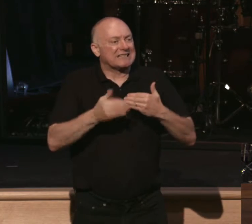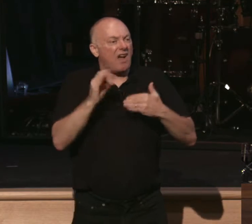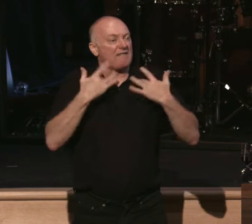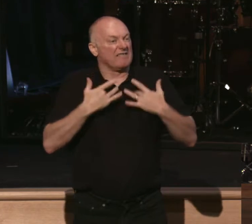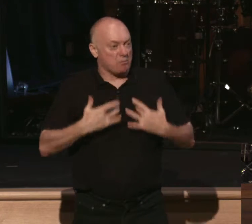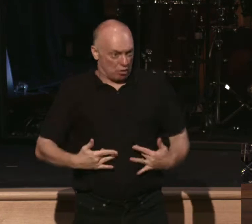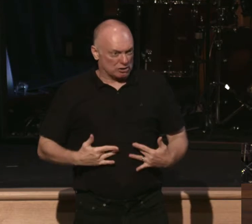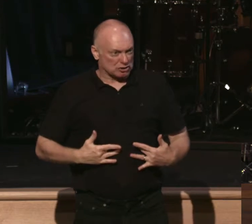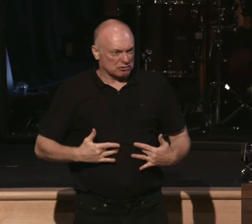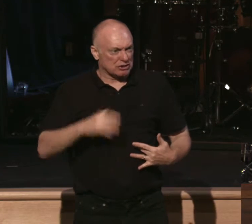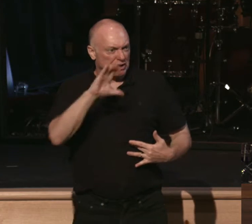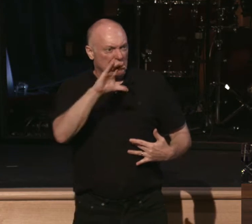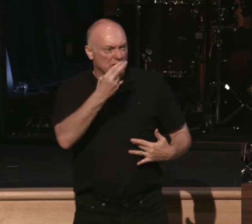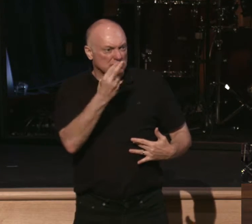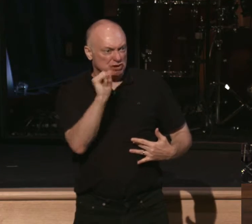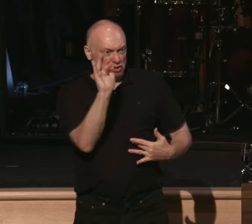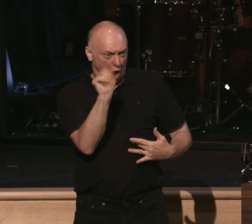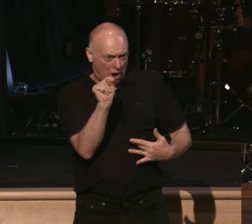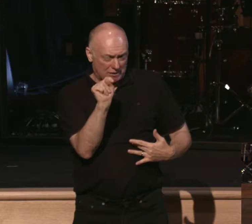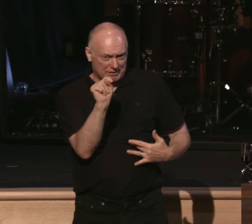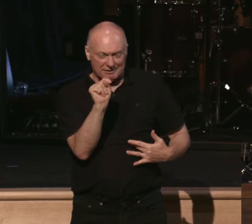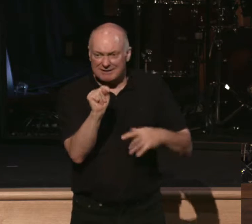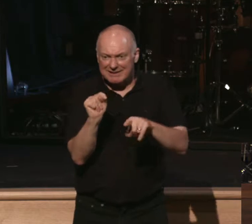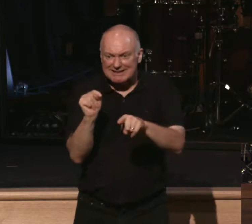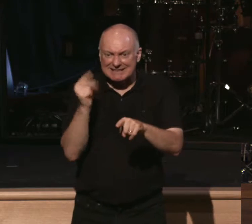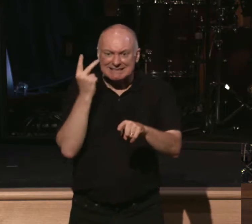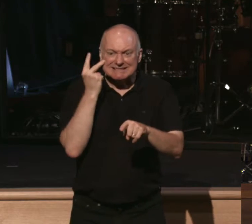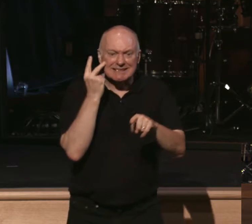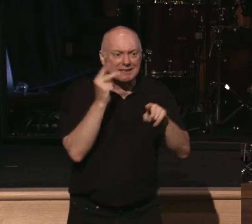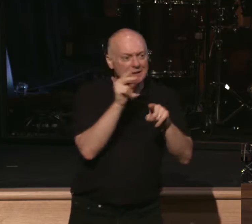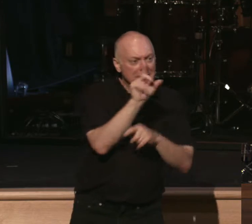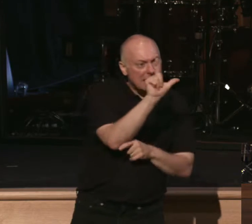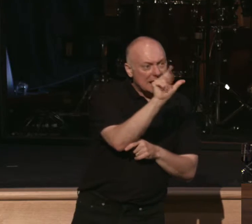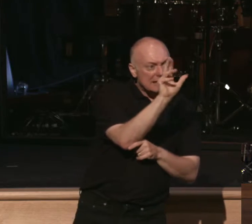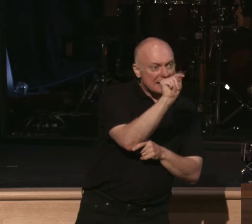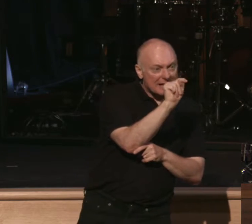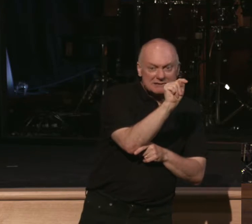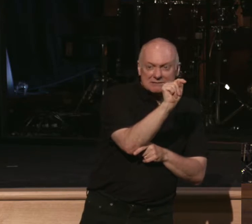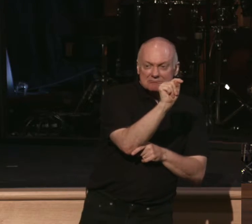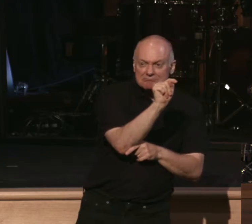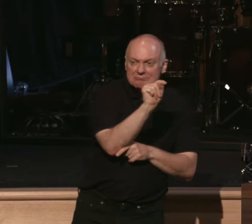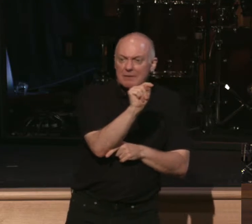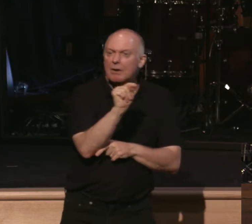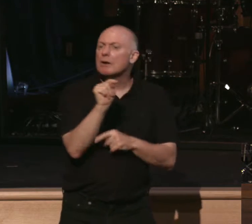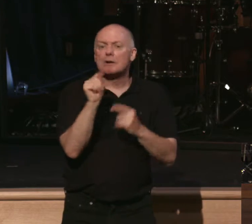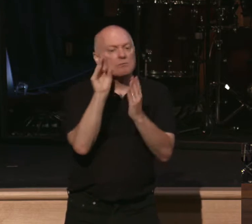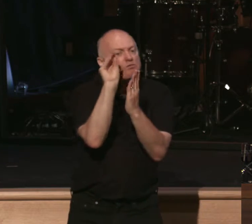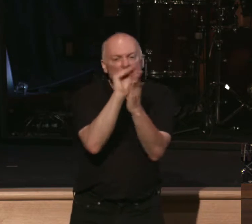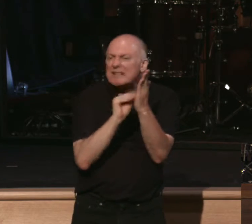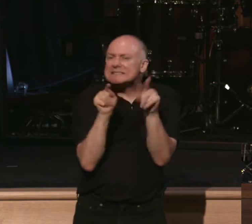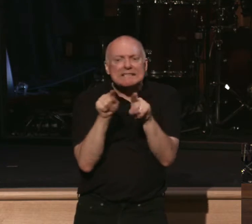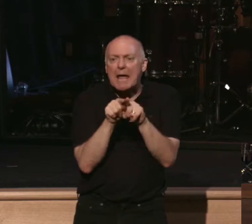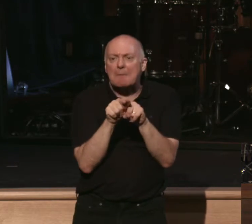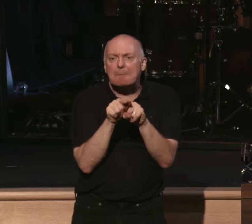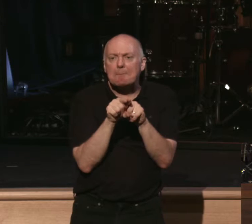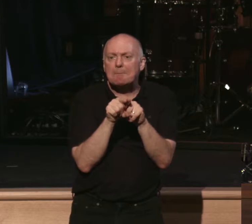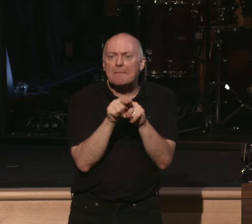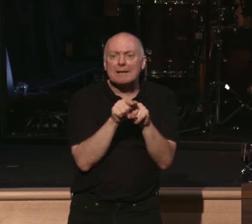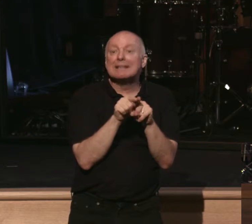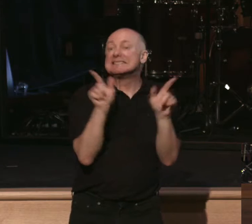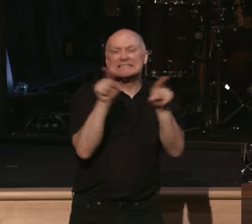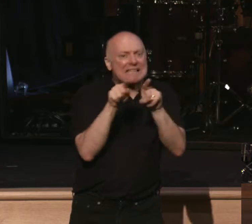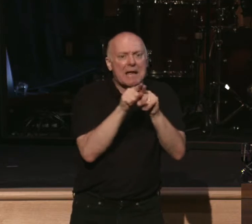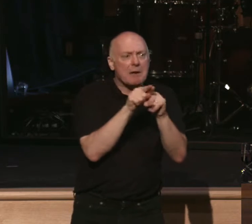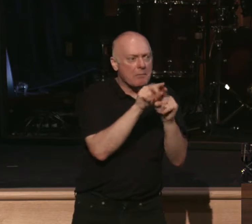all you need to do is this. Just take the lust section and plug it in. Just write down the same thing that you just wrote down.